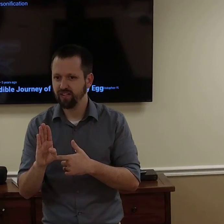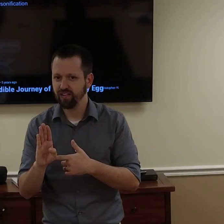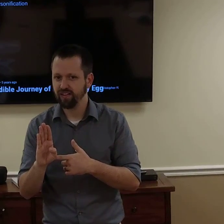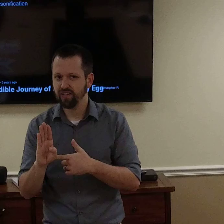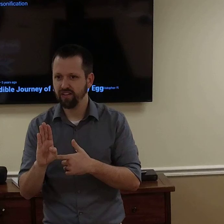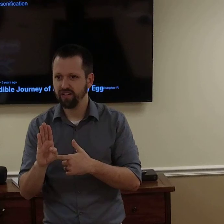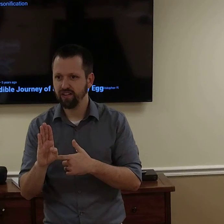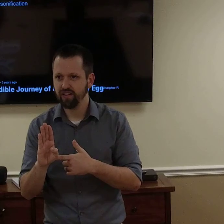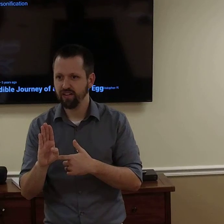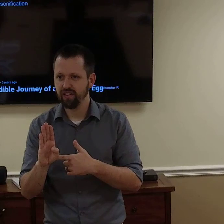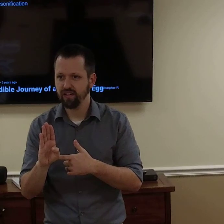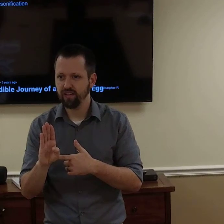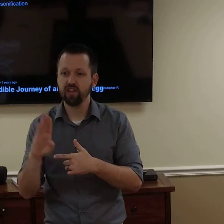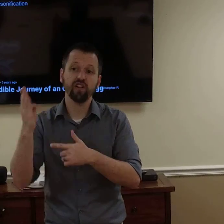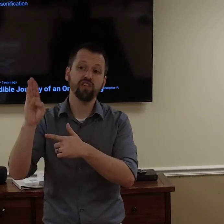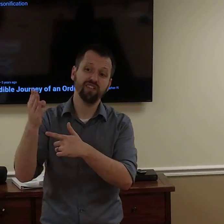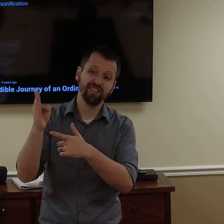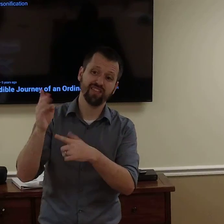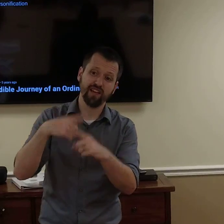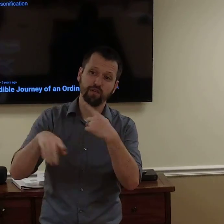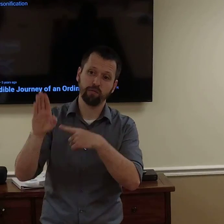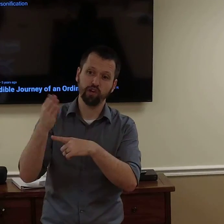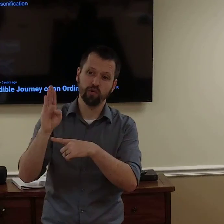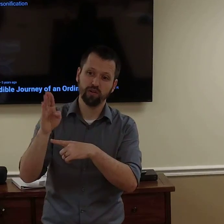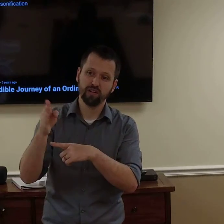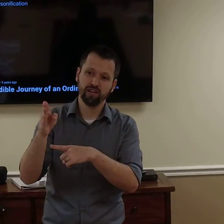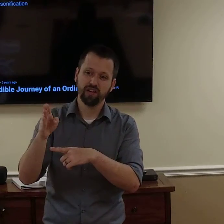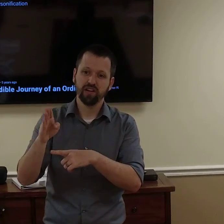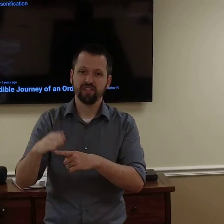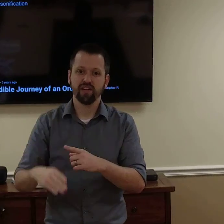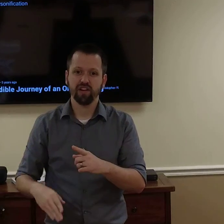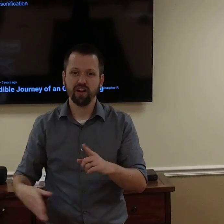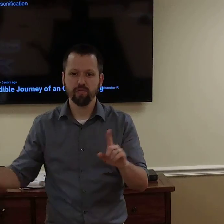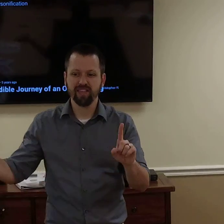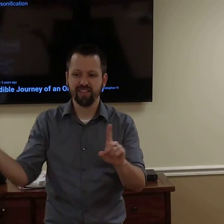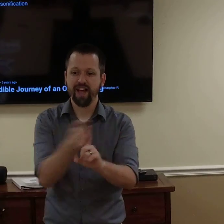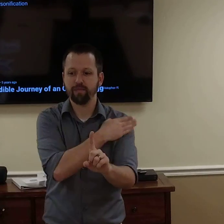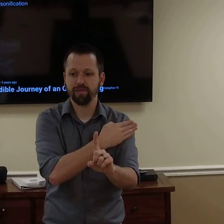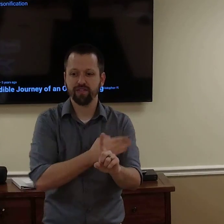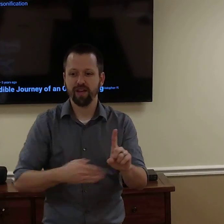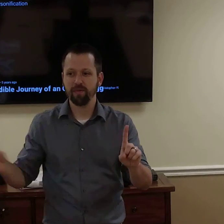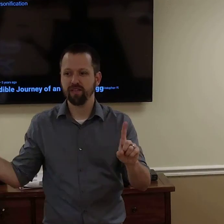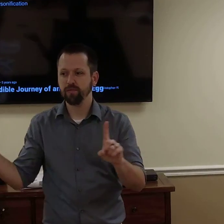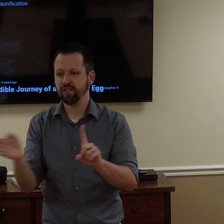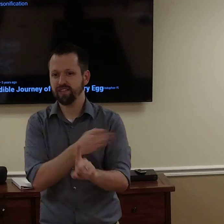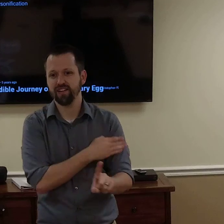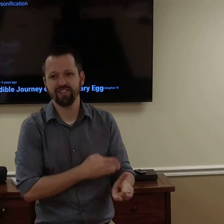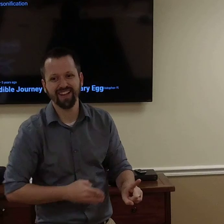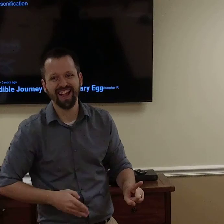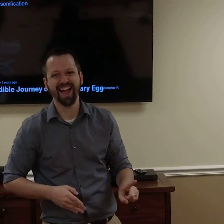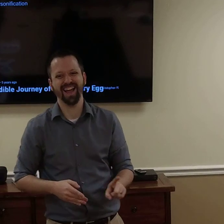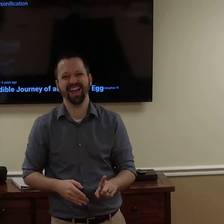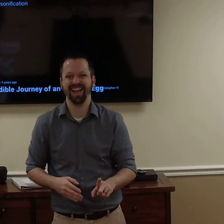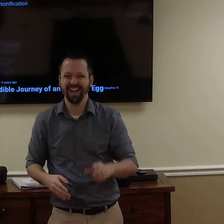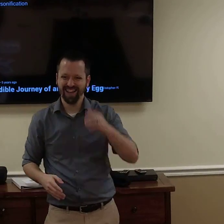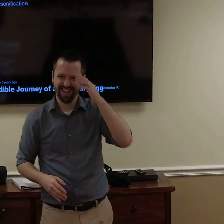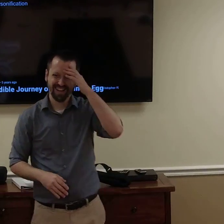A person? This is a sign for blue. A person? So, it could also be slapping someone. So. Also a